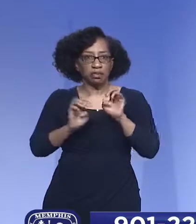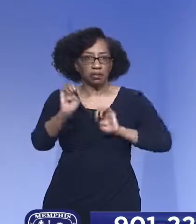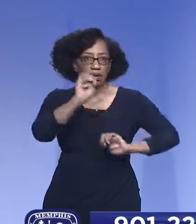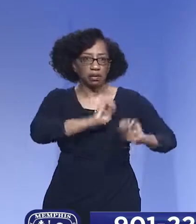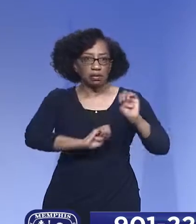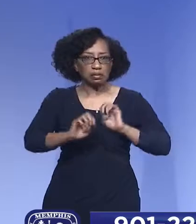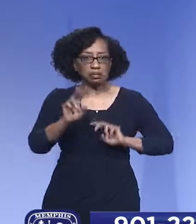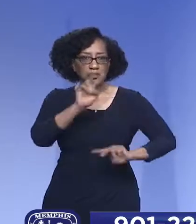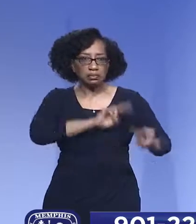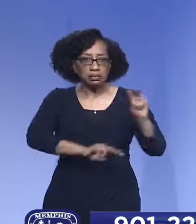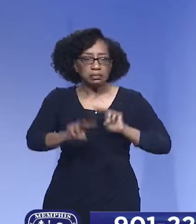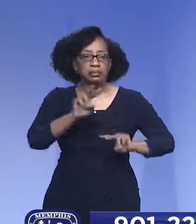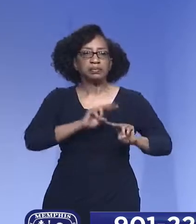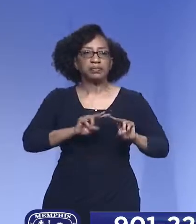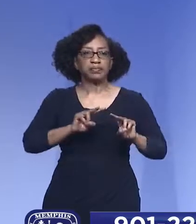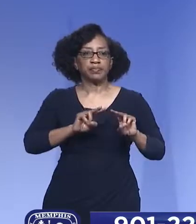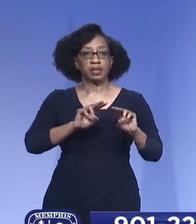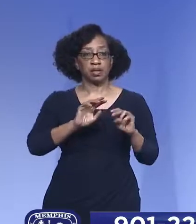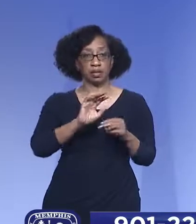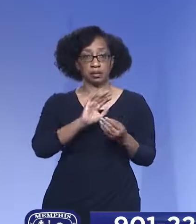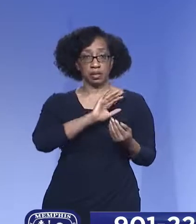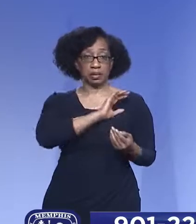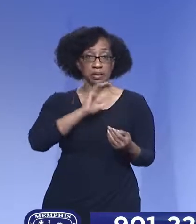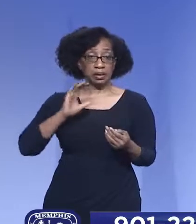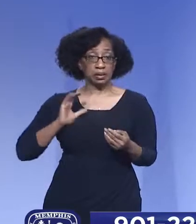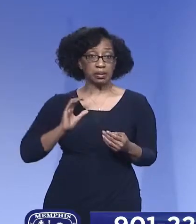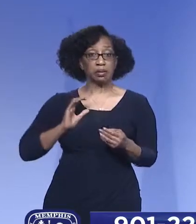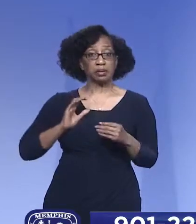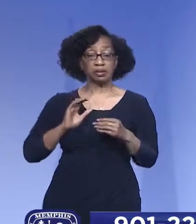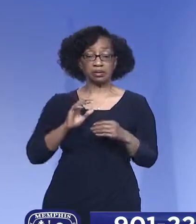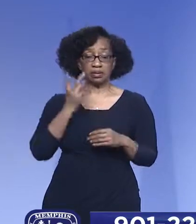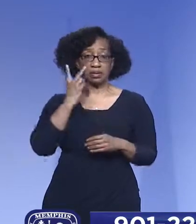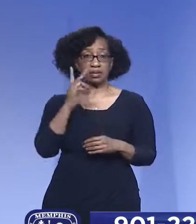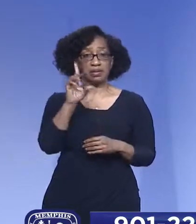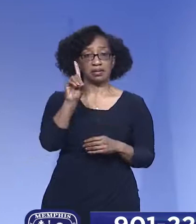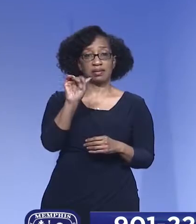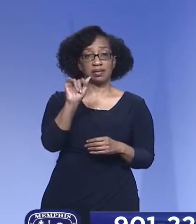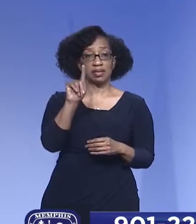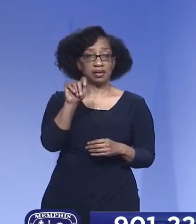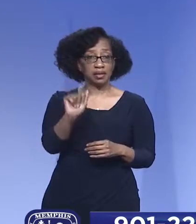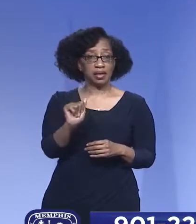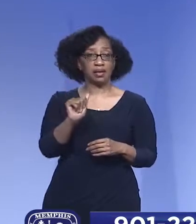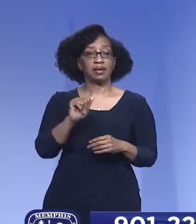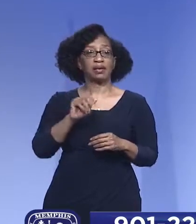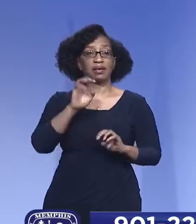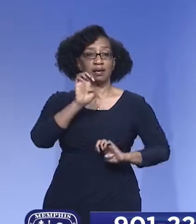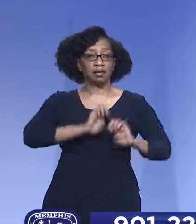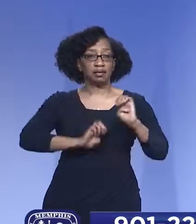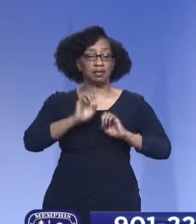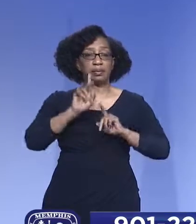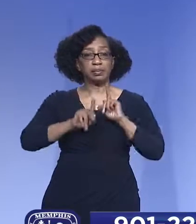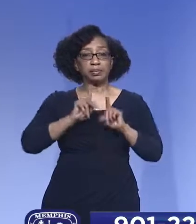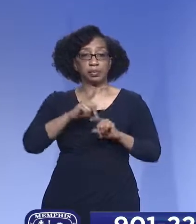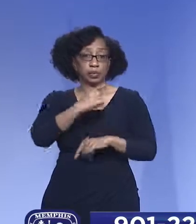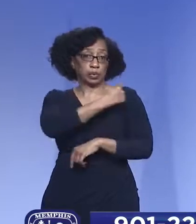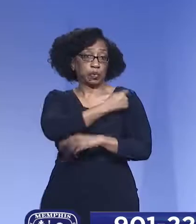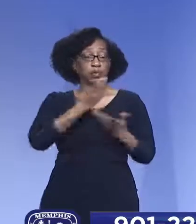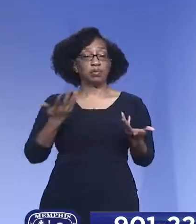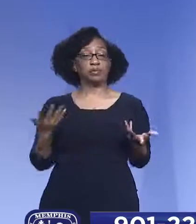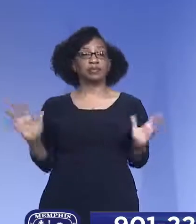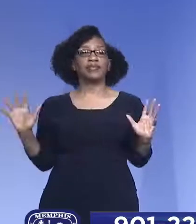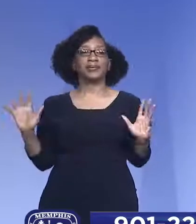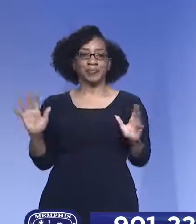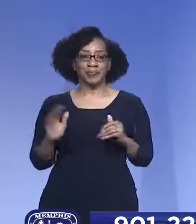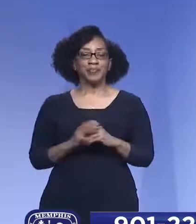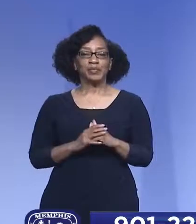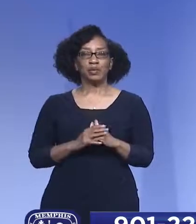at today. The Committee on Immunization Practice is evaluating data that's been reported from people who have experienced vaccination. So it's actually